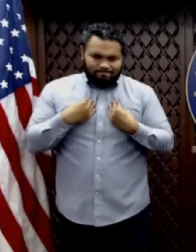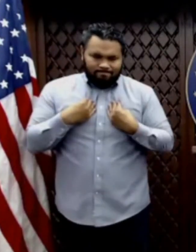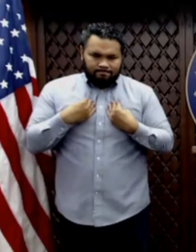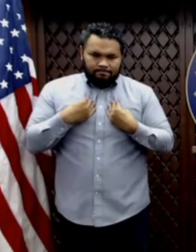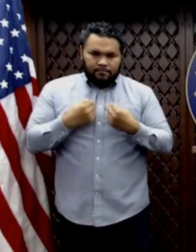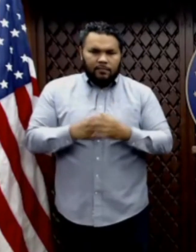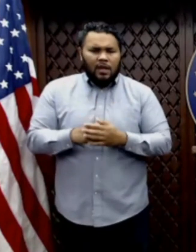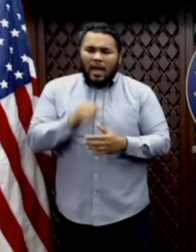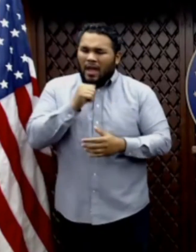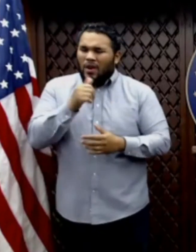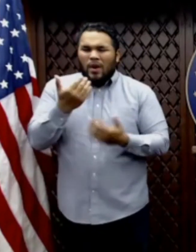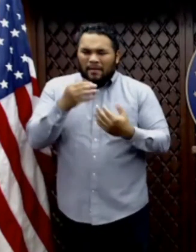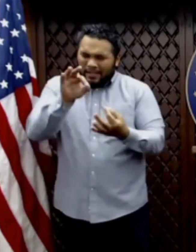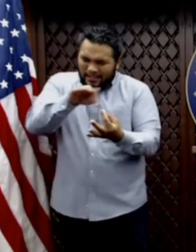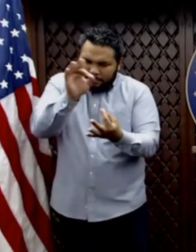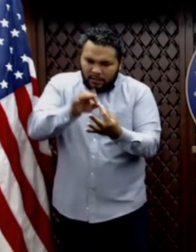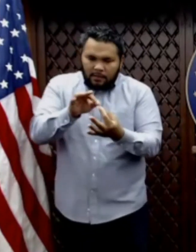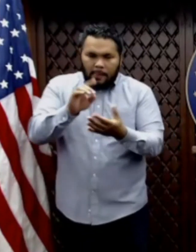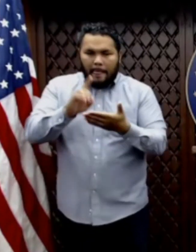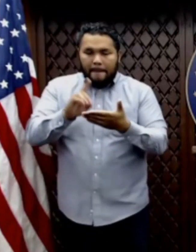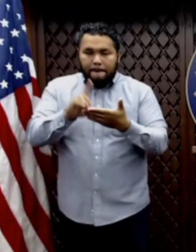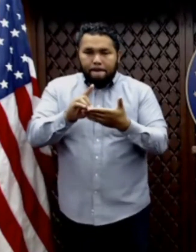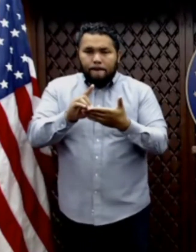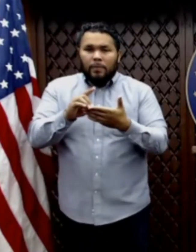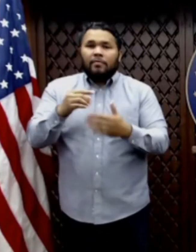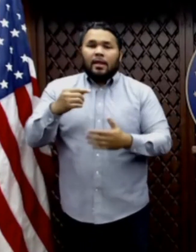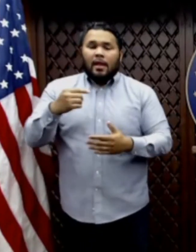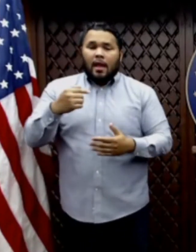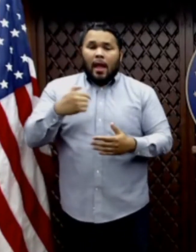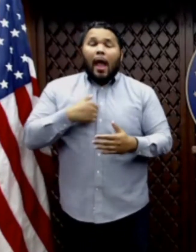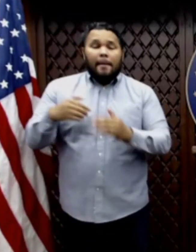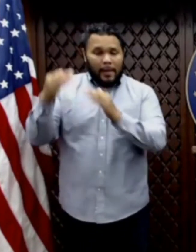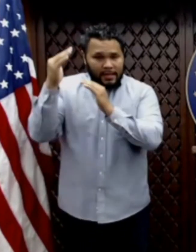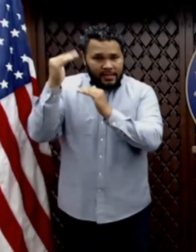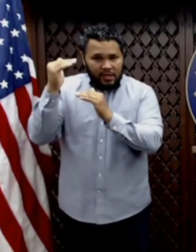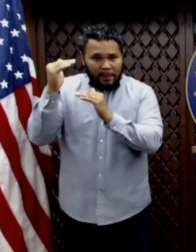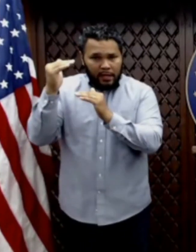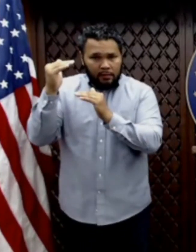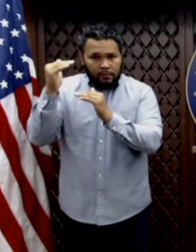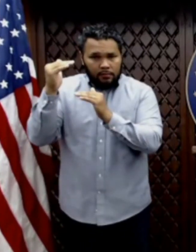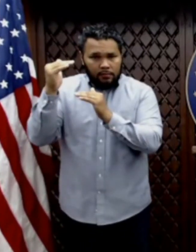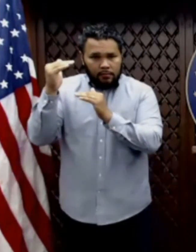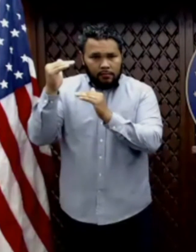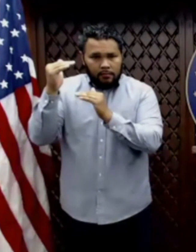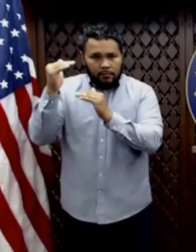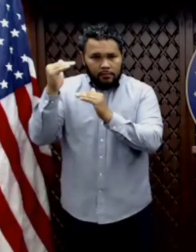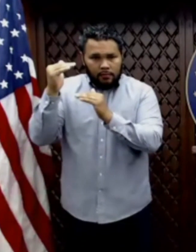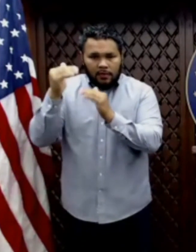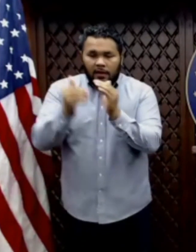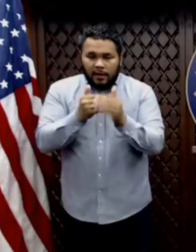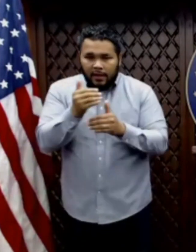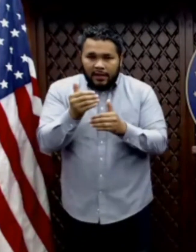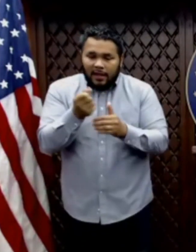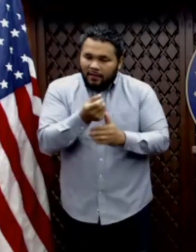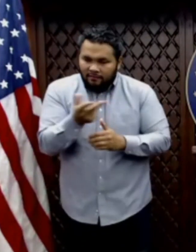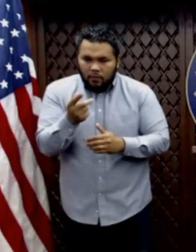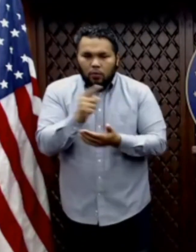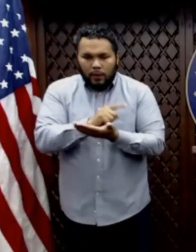a specific date, but I'm anticipating within the next couple of weeks